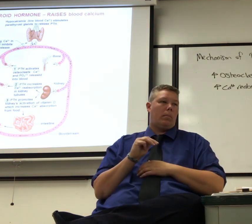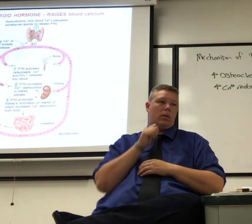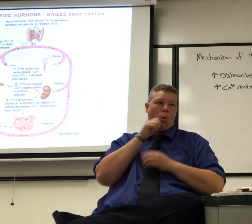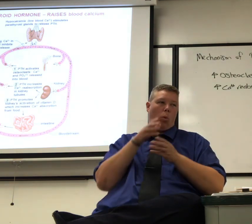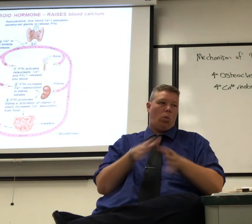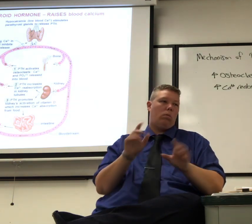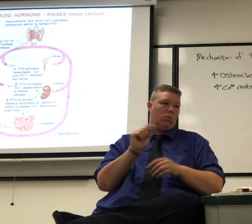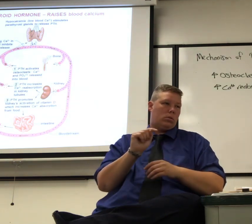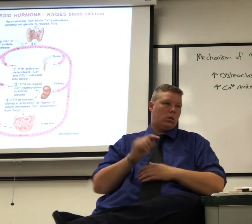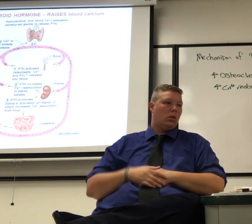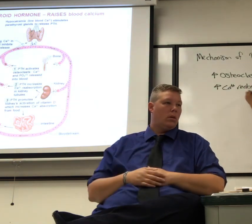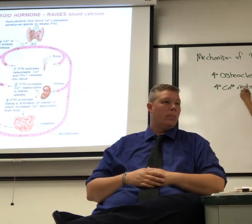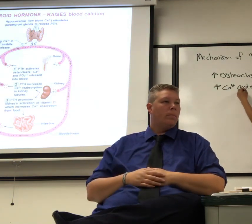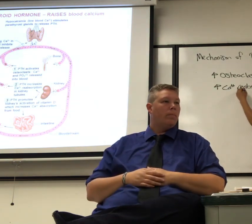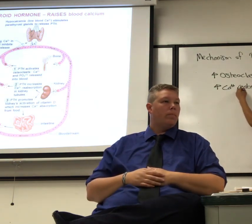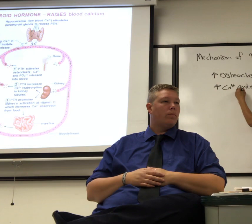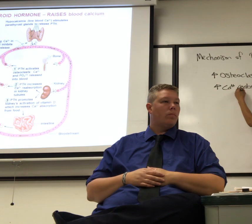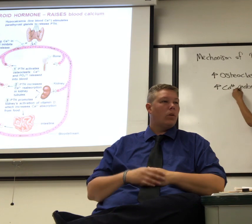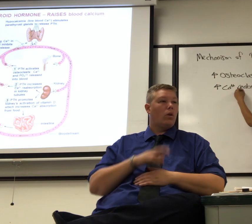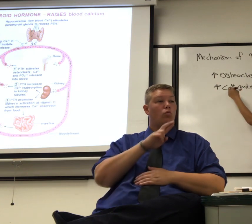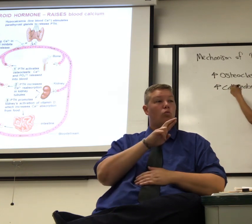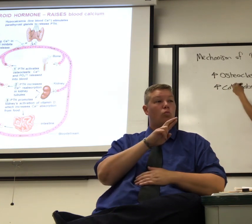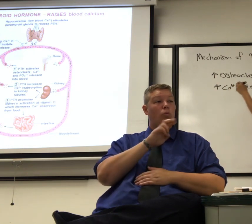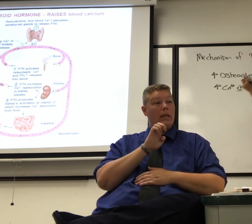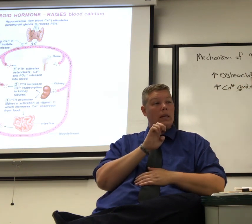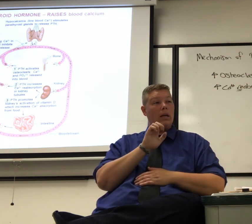You're losing less to the urine.